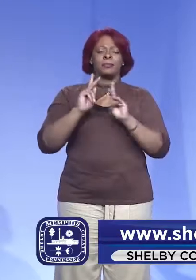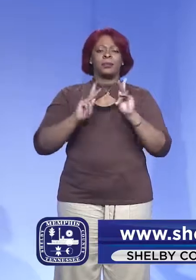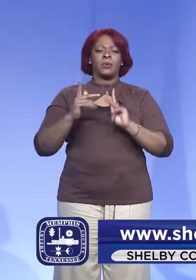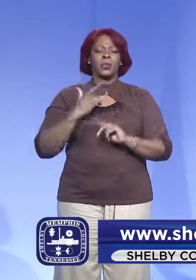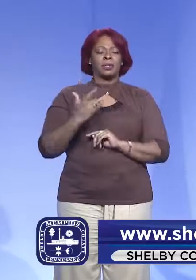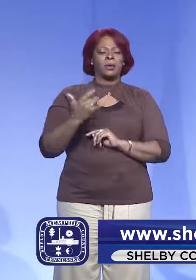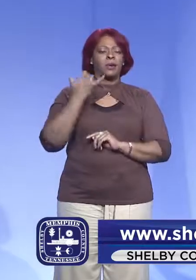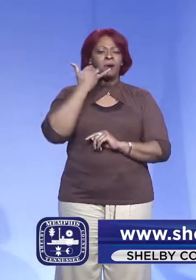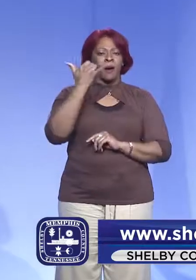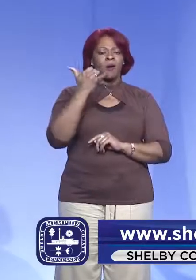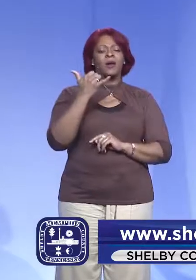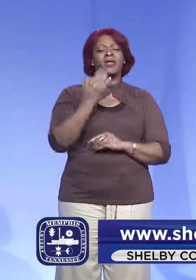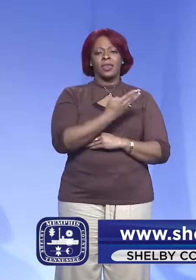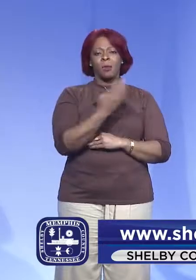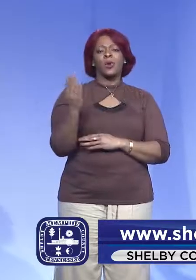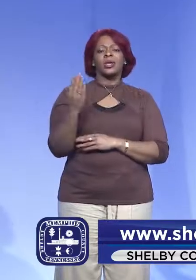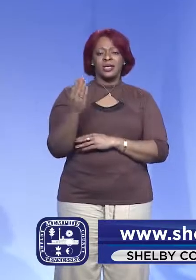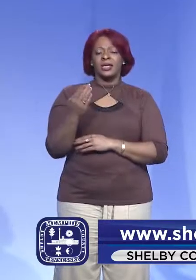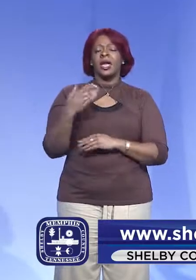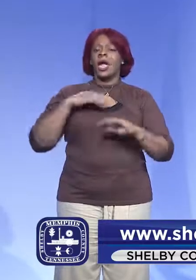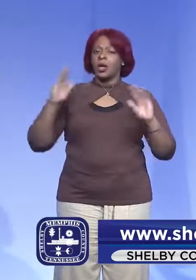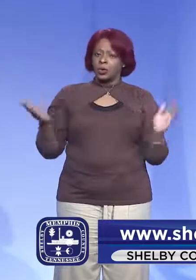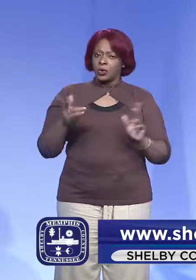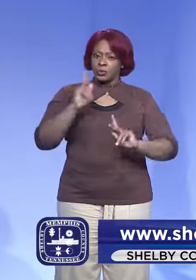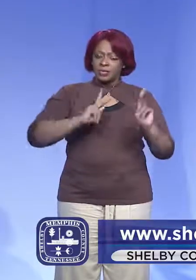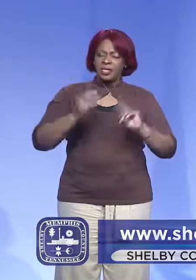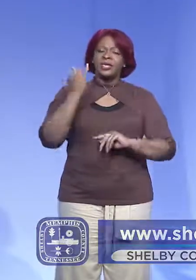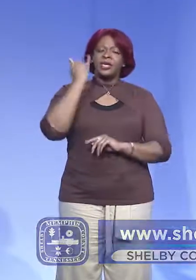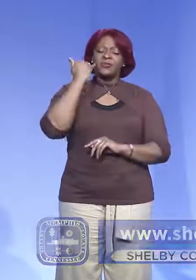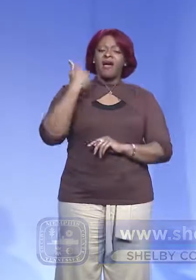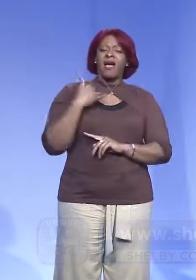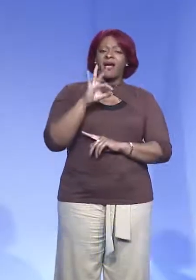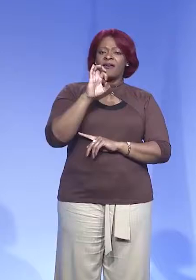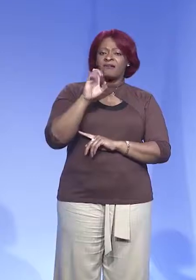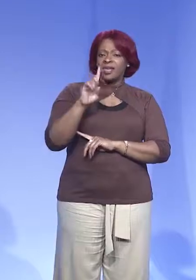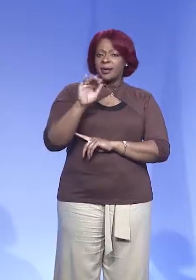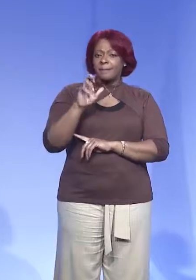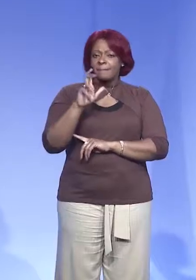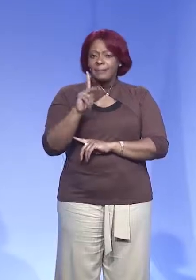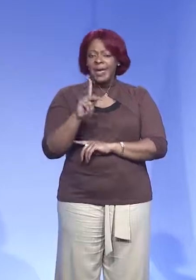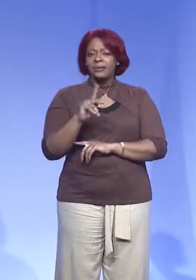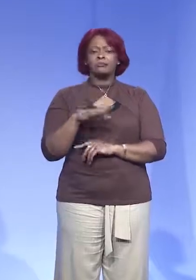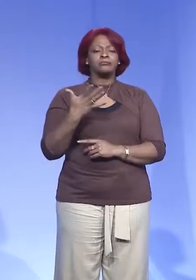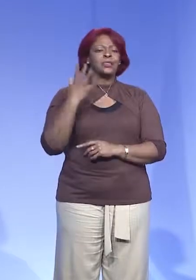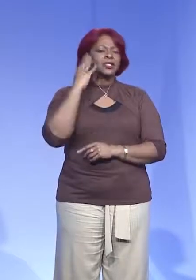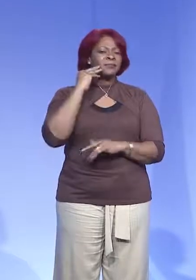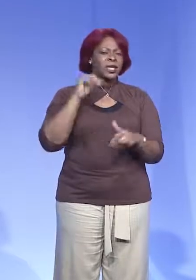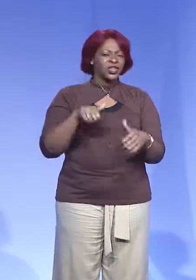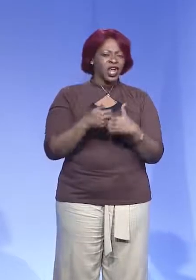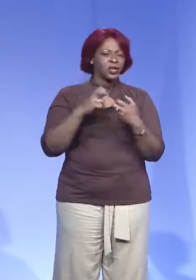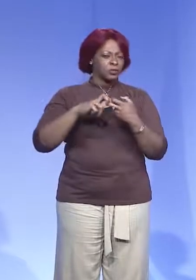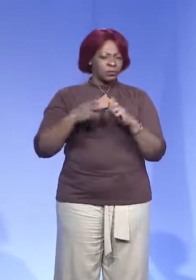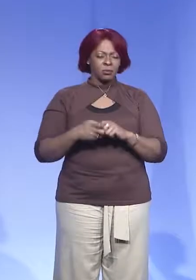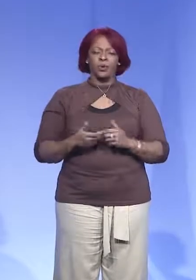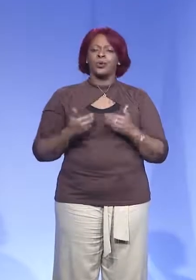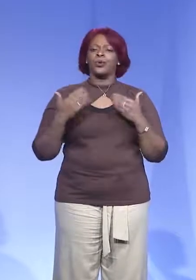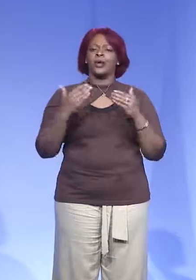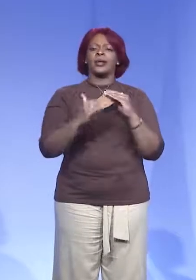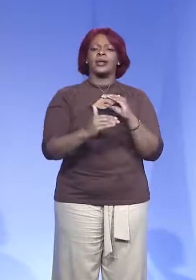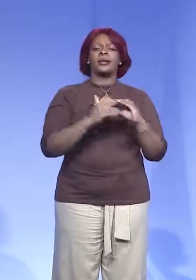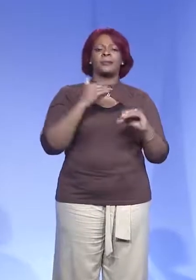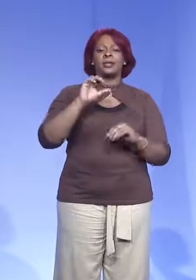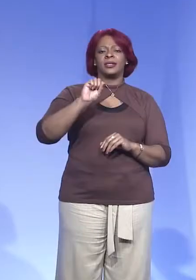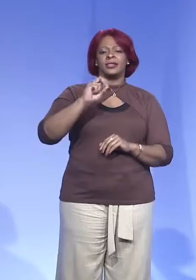people who called in. So I encourage people, if they have feedback or experienced a specific challenge, they can email us